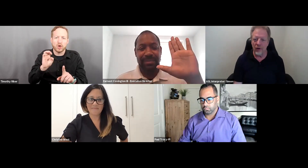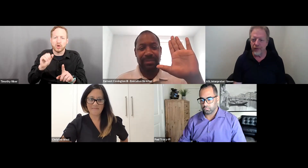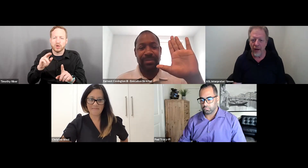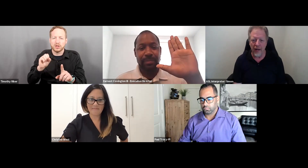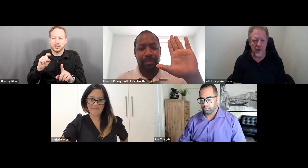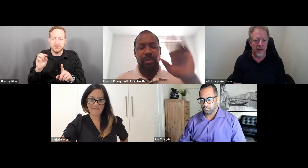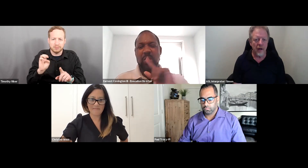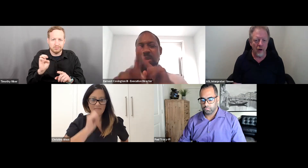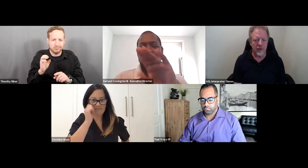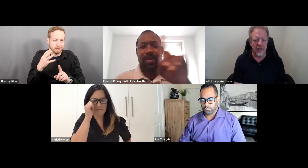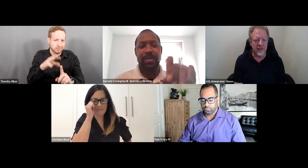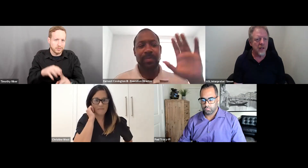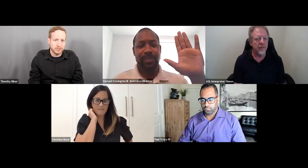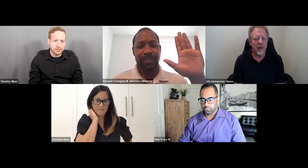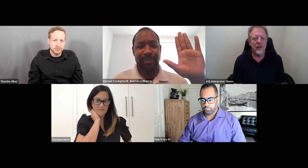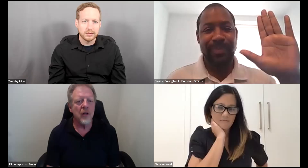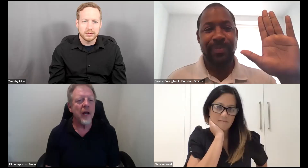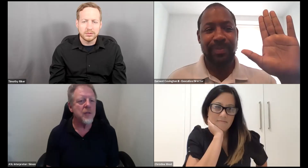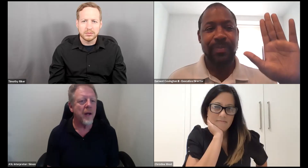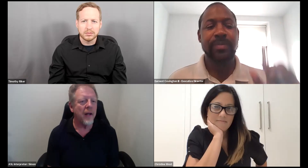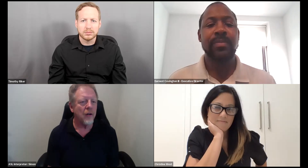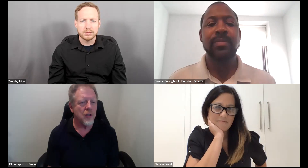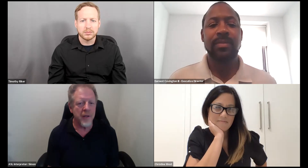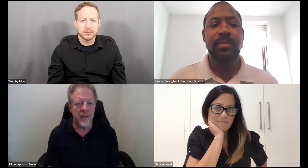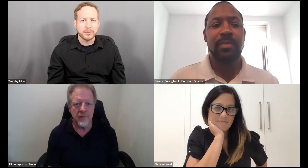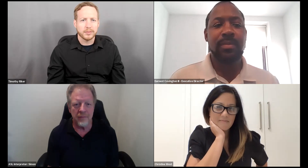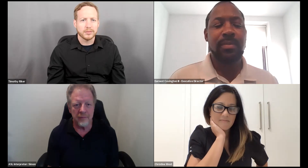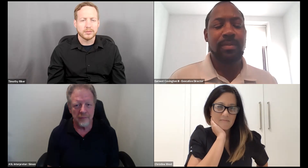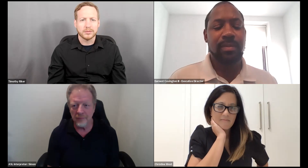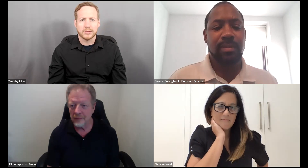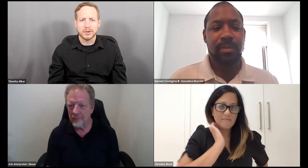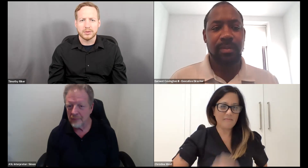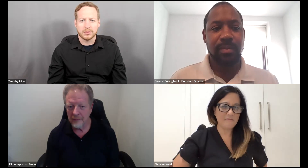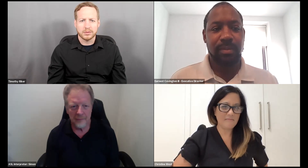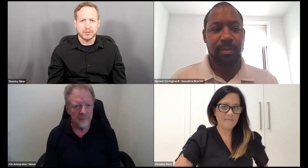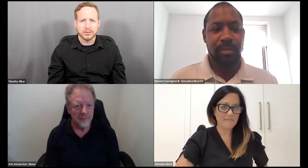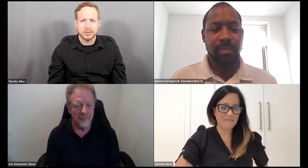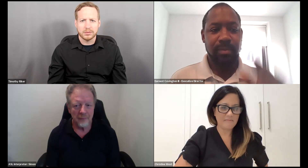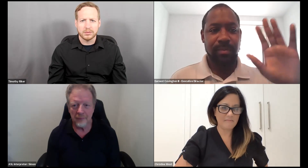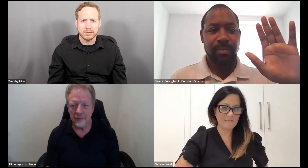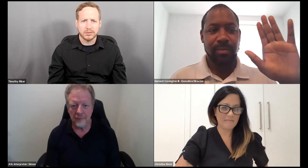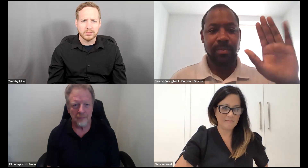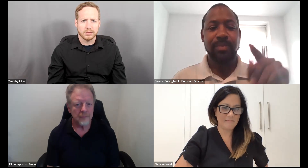Okay, so a few hands up there. Ernest had his hand up. So go ahead and spotlight Ernest, please.